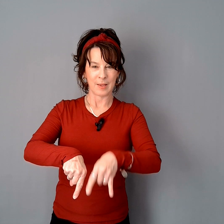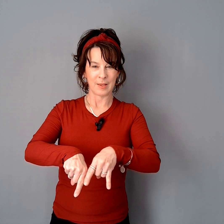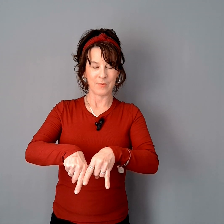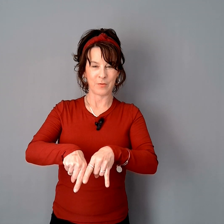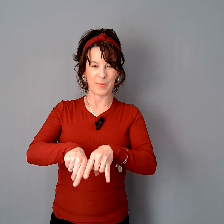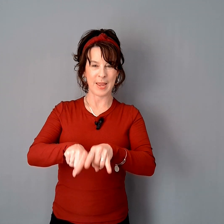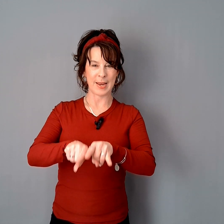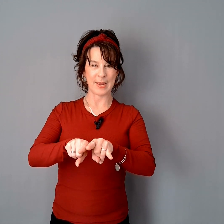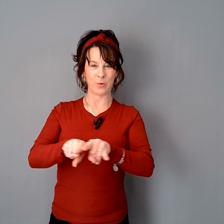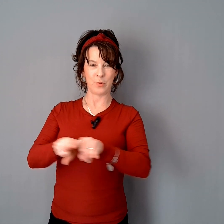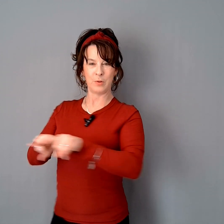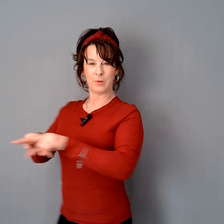from that angle.